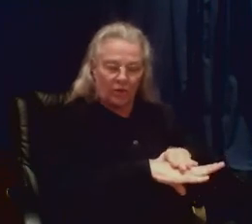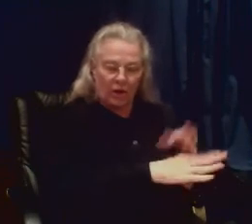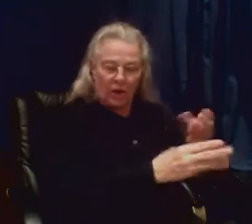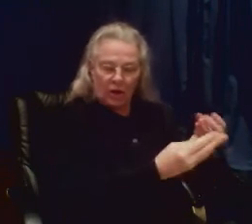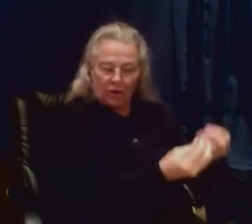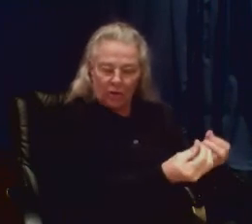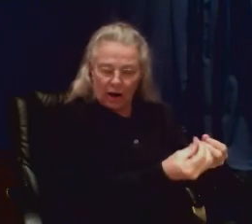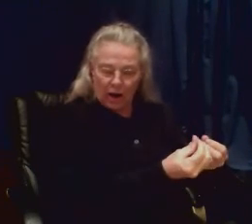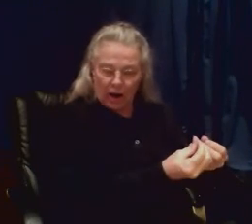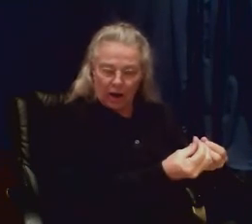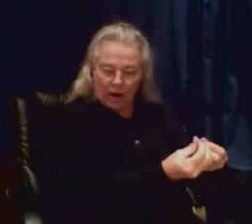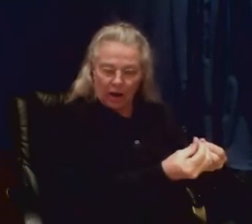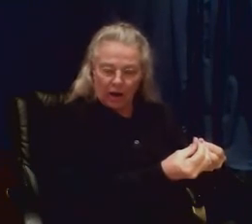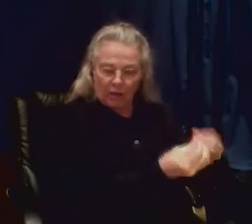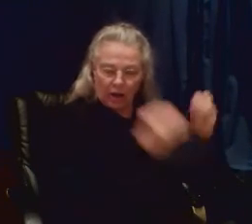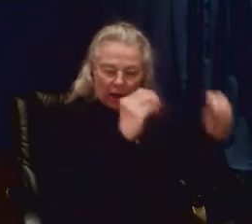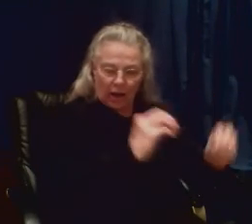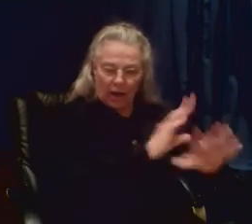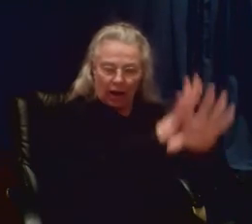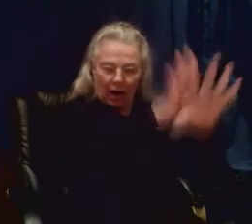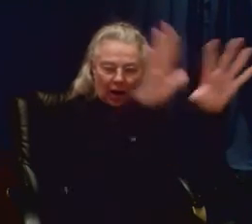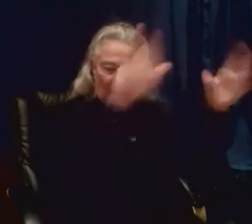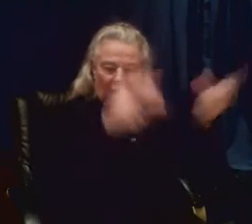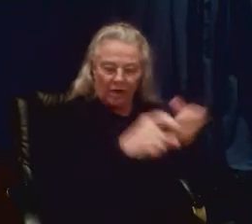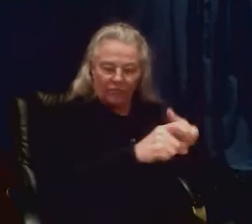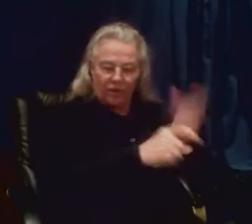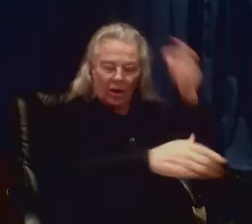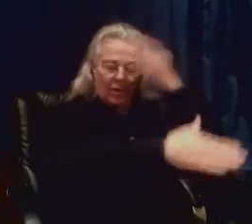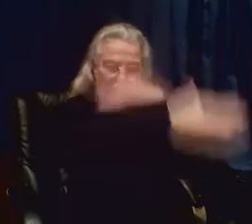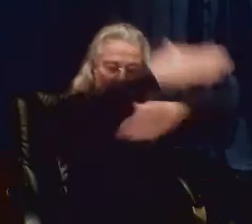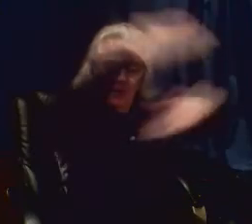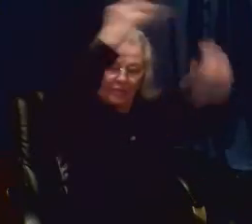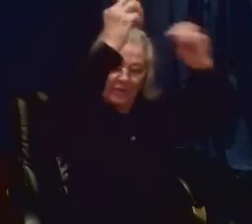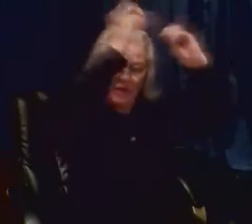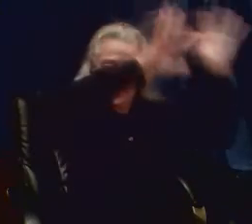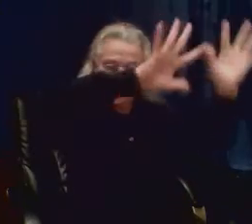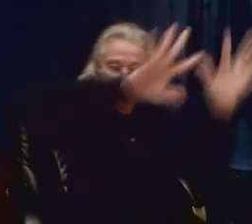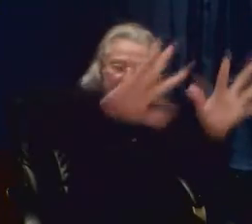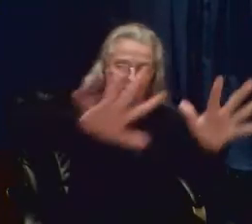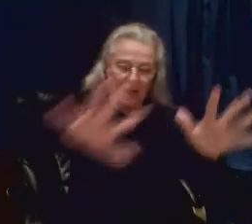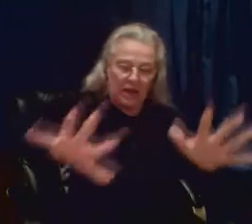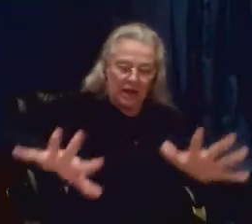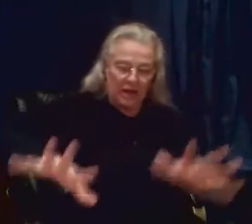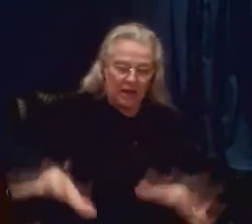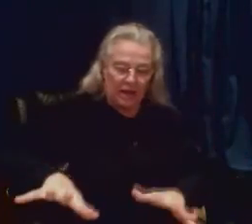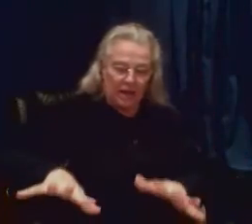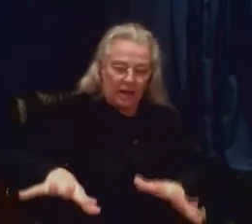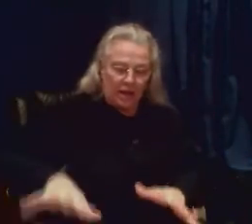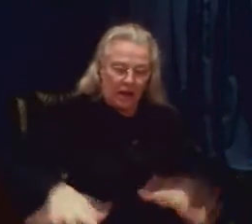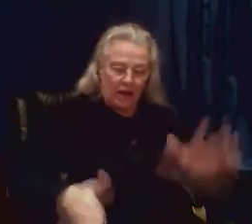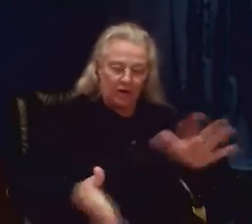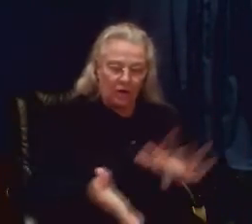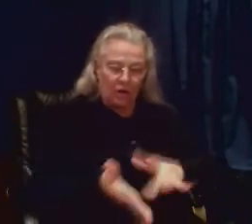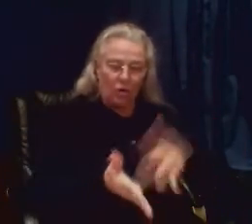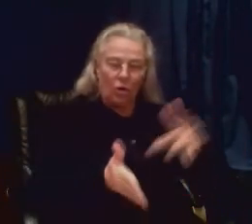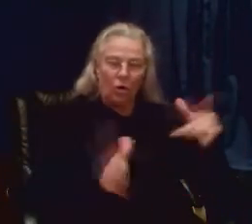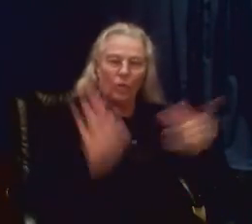the ground. A light from heaven descended and